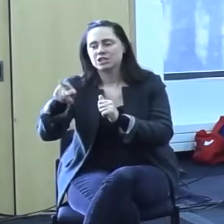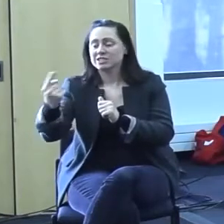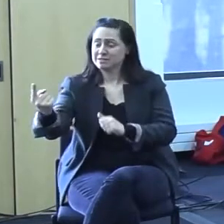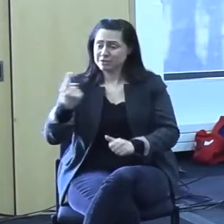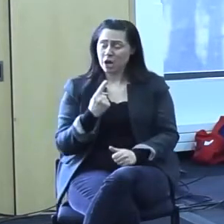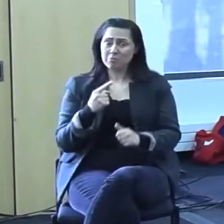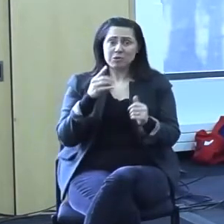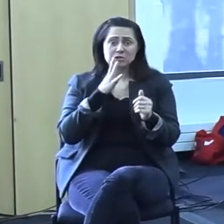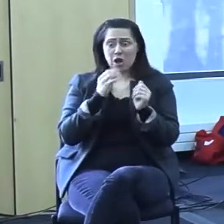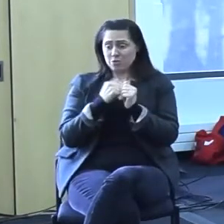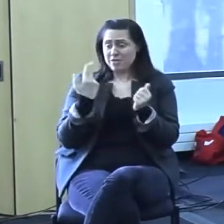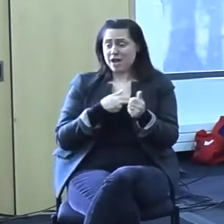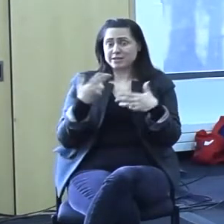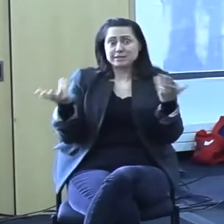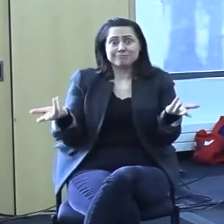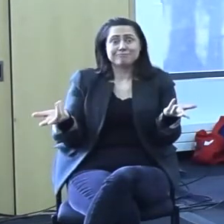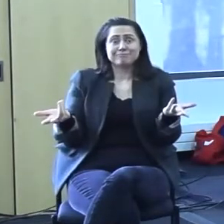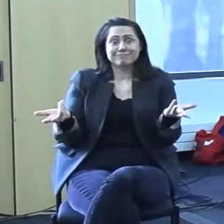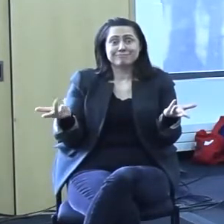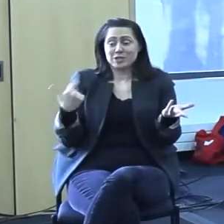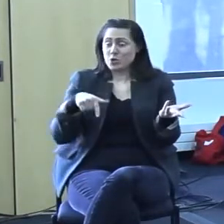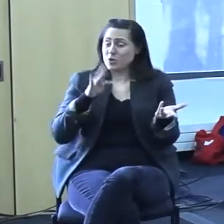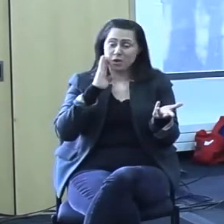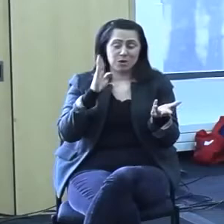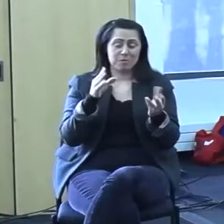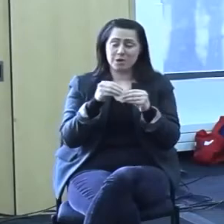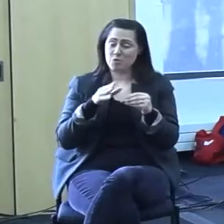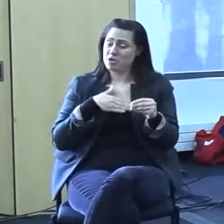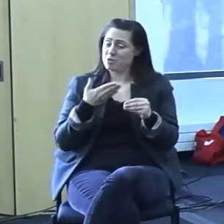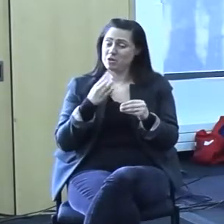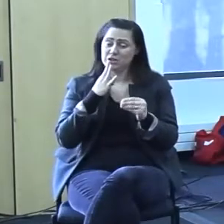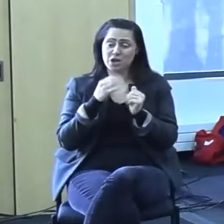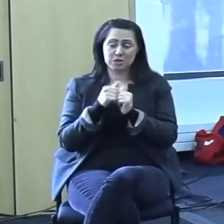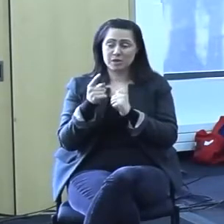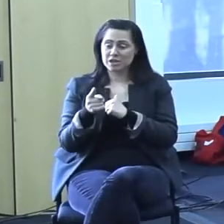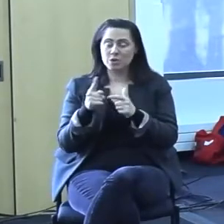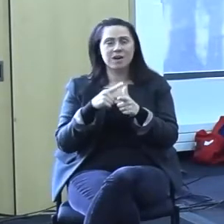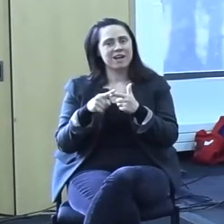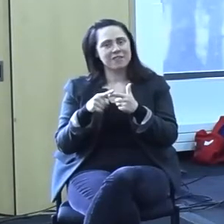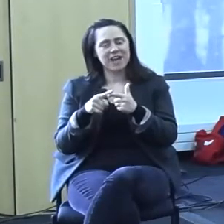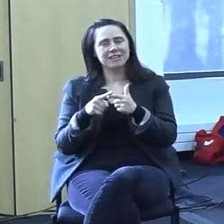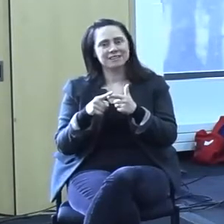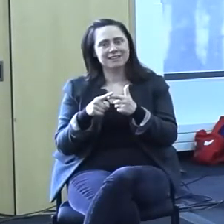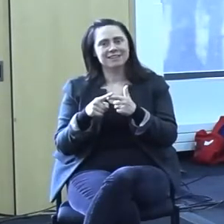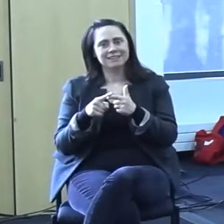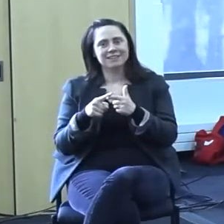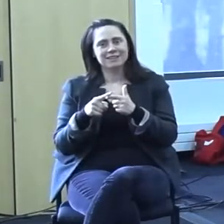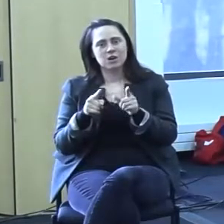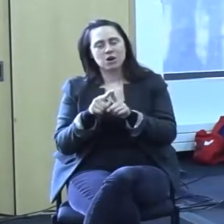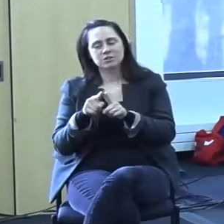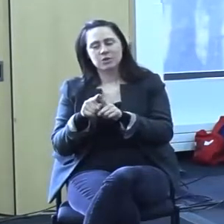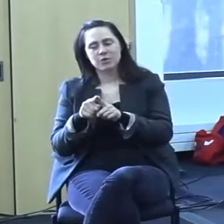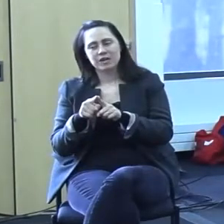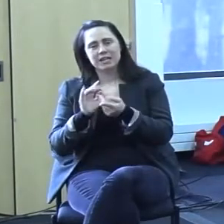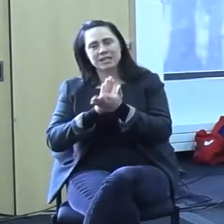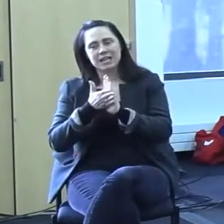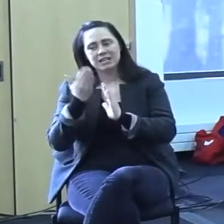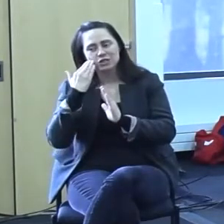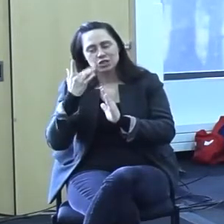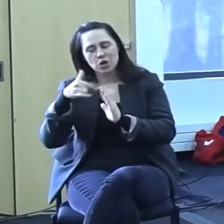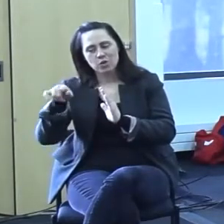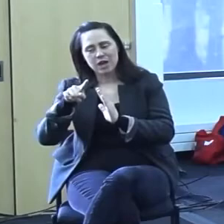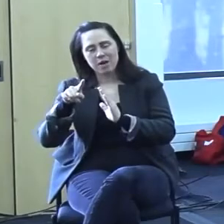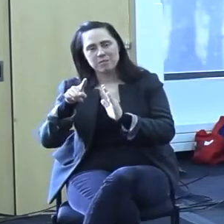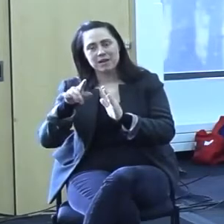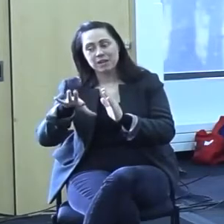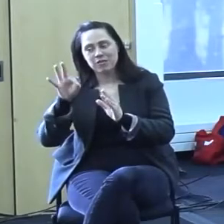to us and like we'll be more than willing to talk to you. And then throughout getting to know them, you usually get to